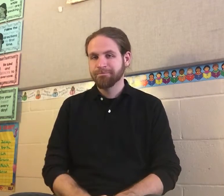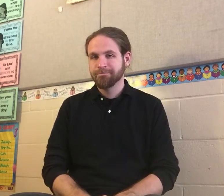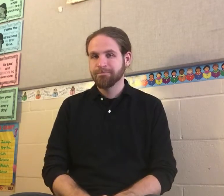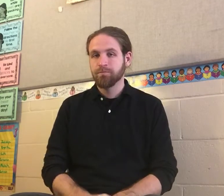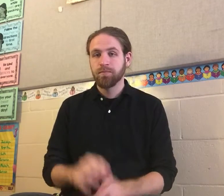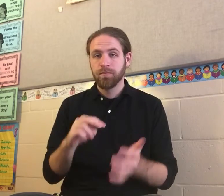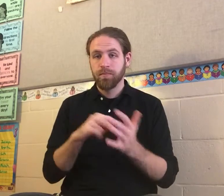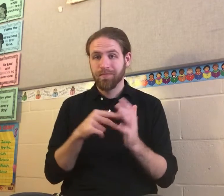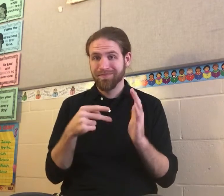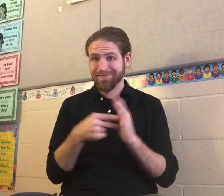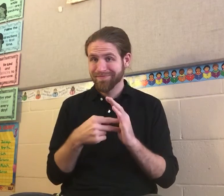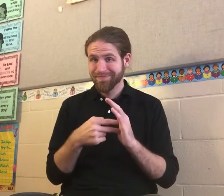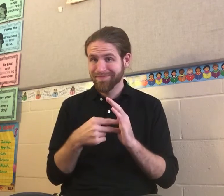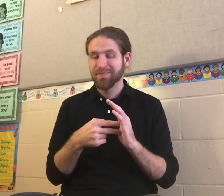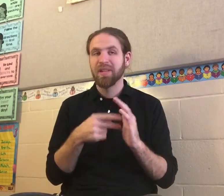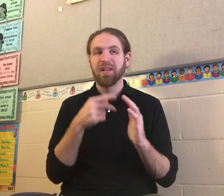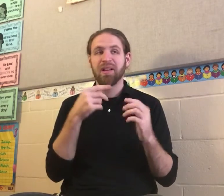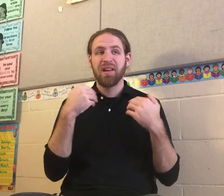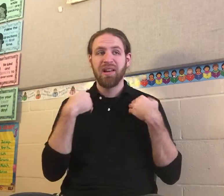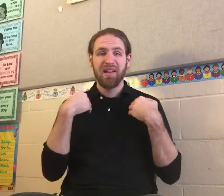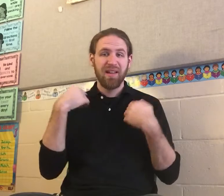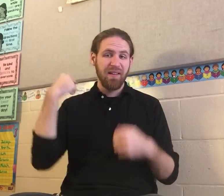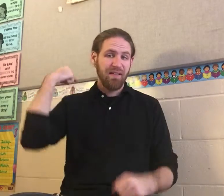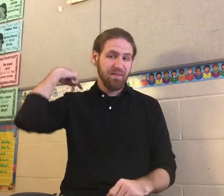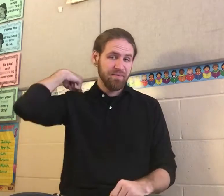meaning that they have no backbones.